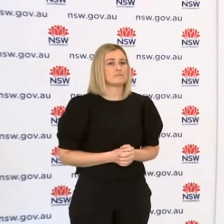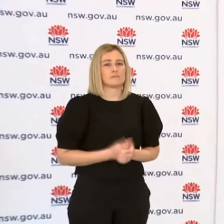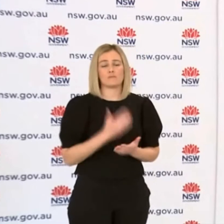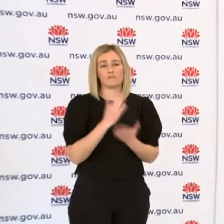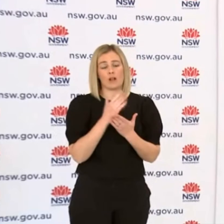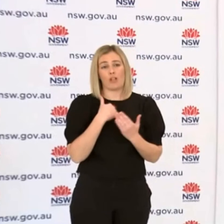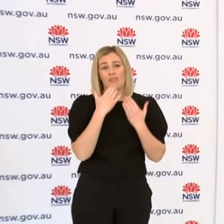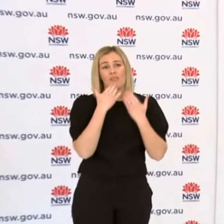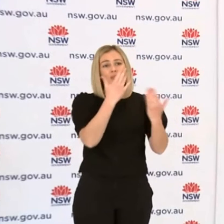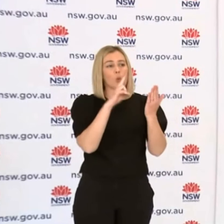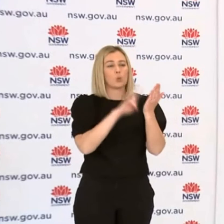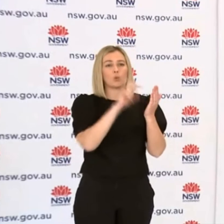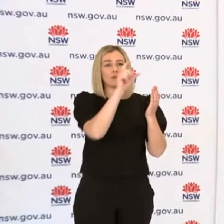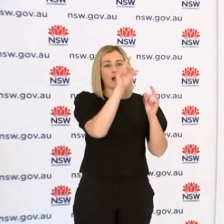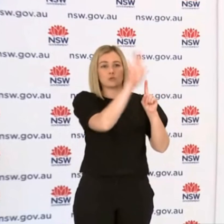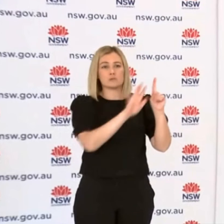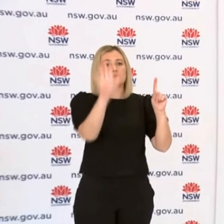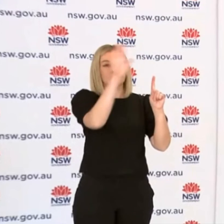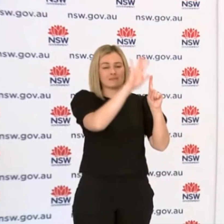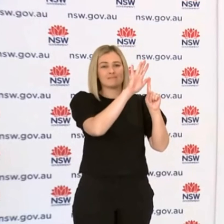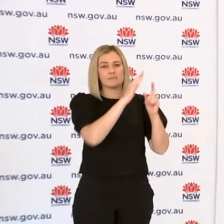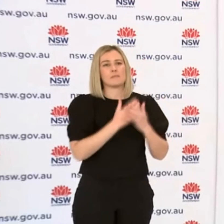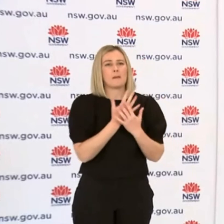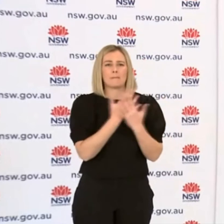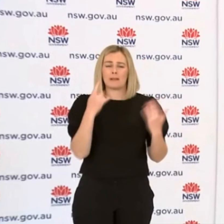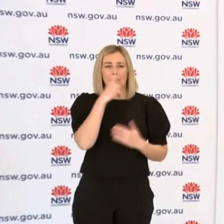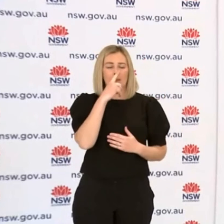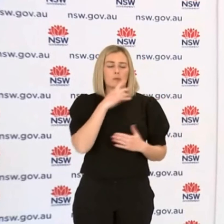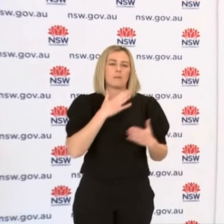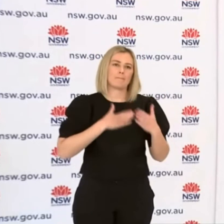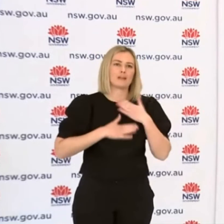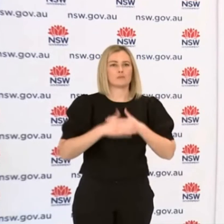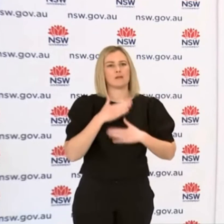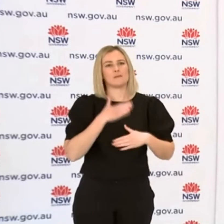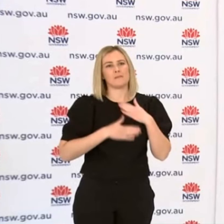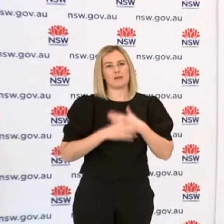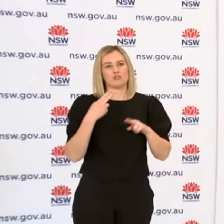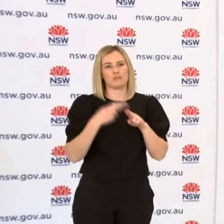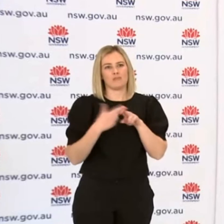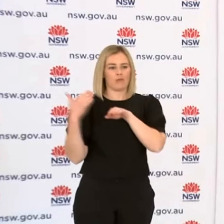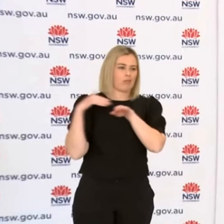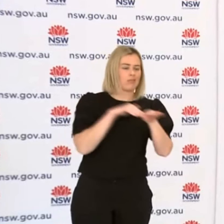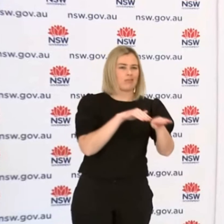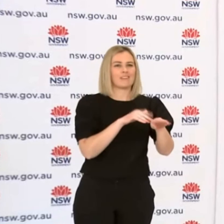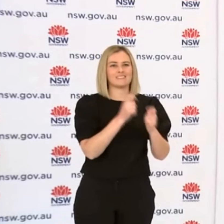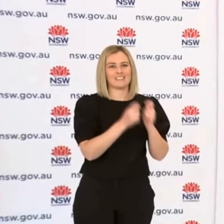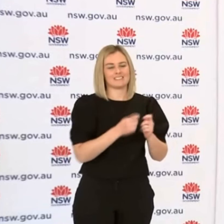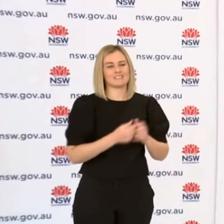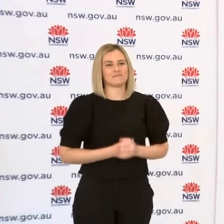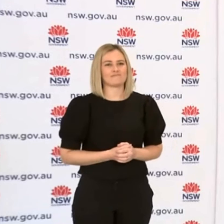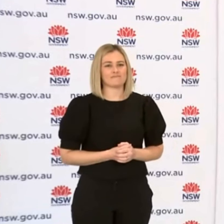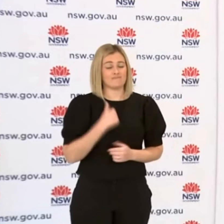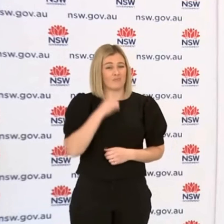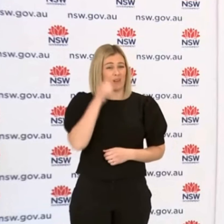people of Newcastle? They have been very patient, but it is part of living in a pandemic. I know in my own